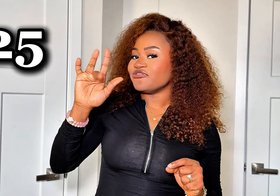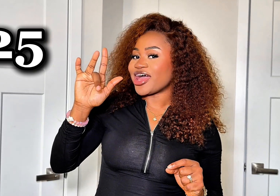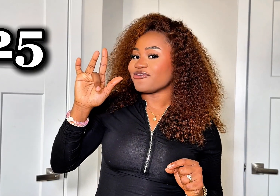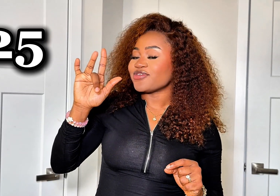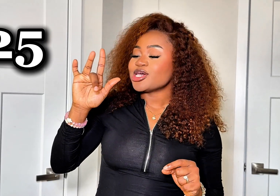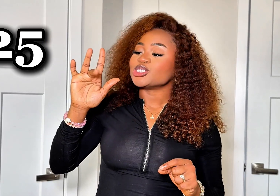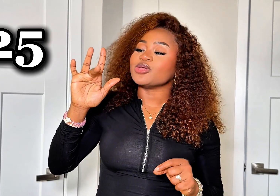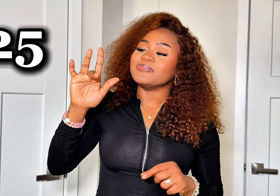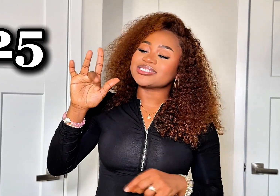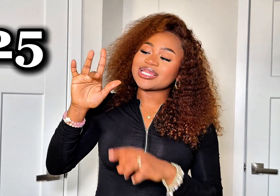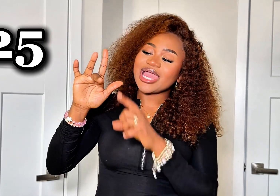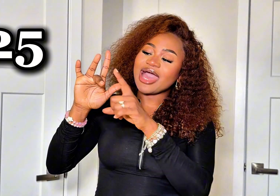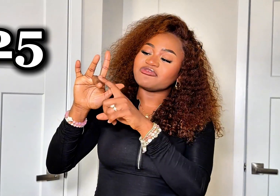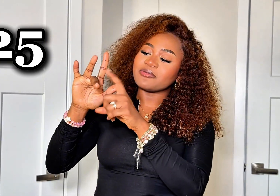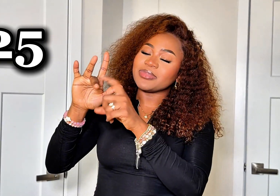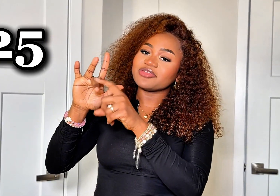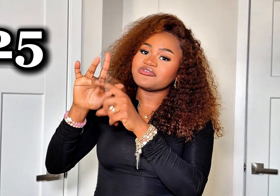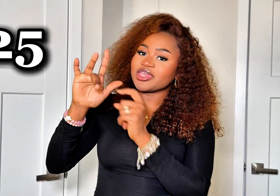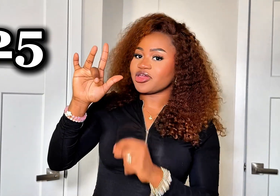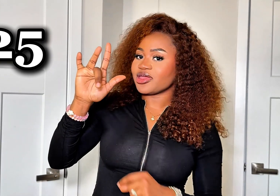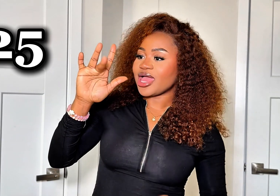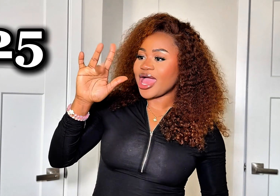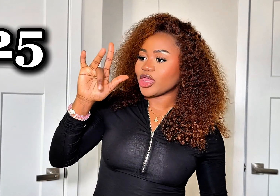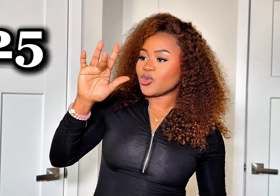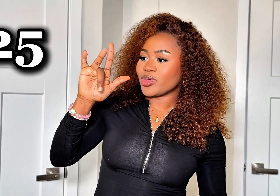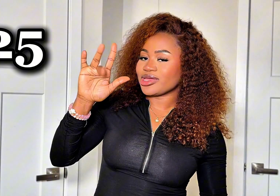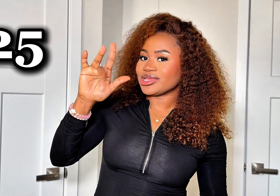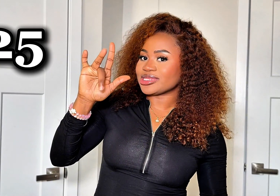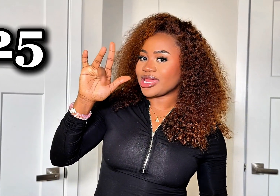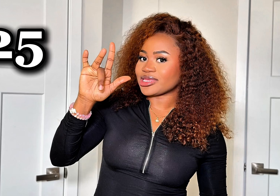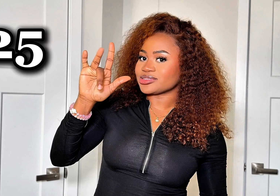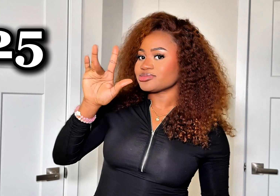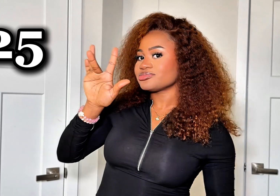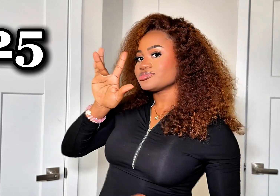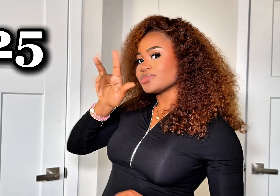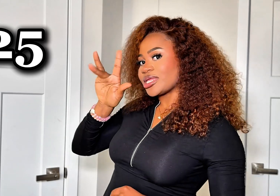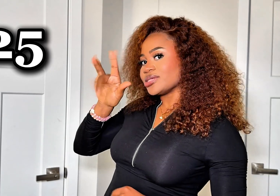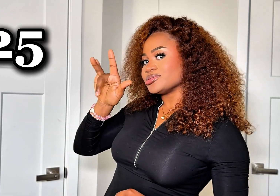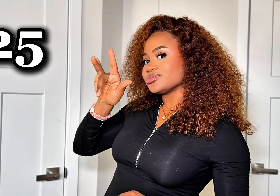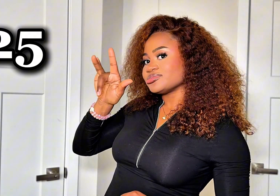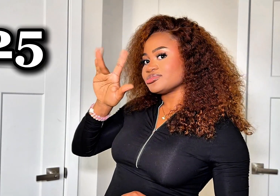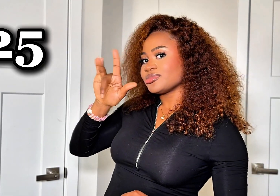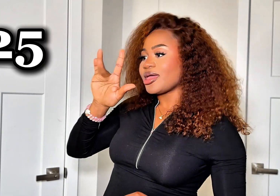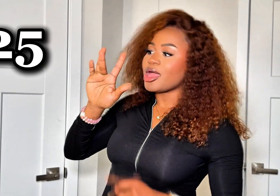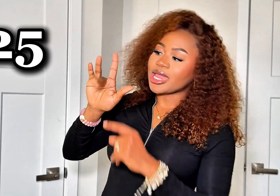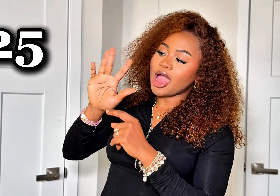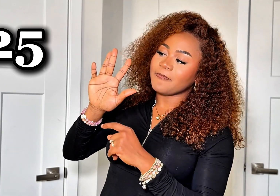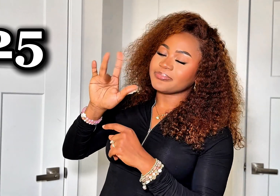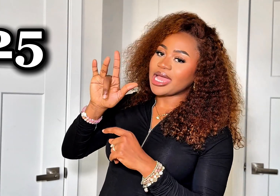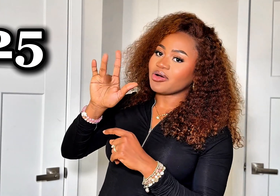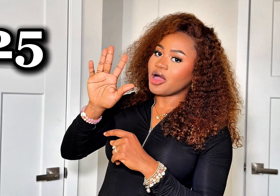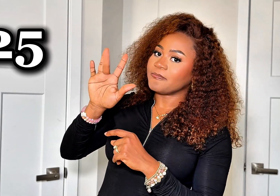25. So you basically have your middle finger and you wiggle it like this. Like this. Like up, down, up,